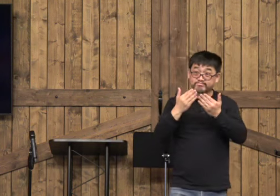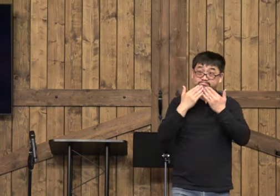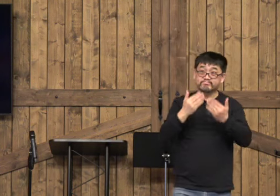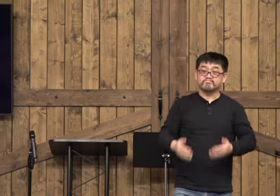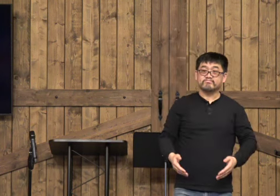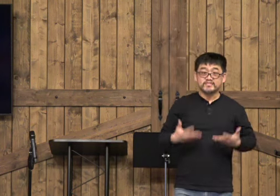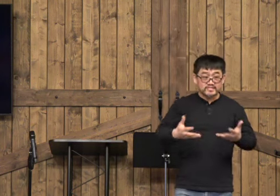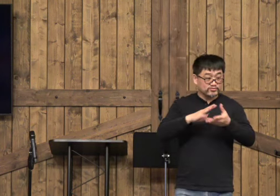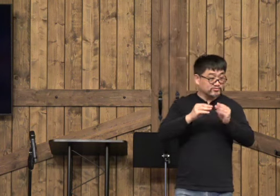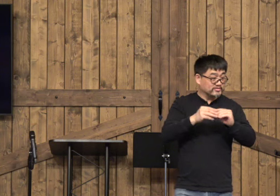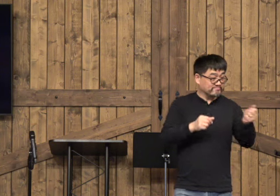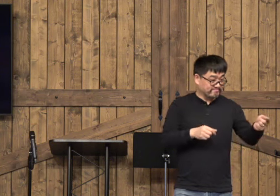we are under His authority